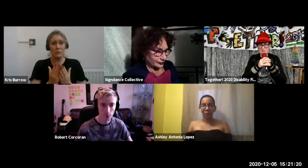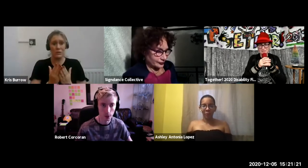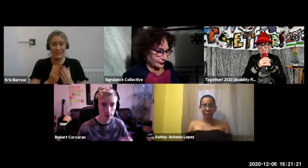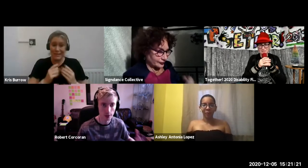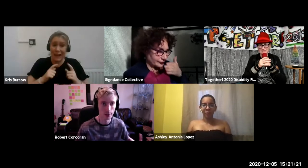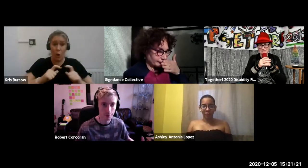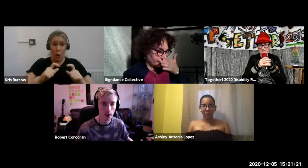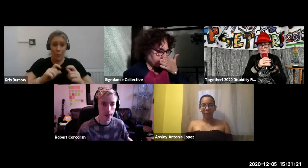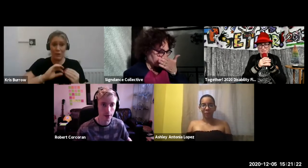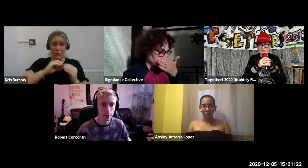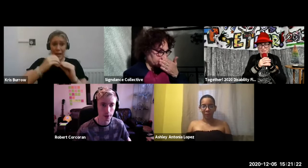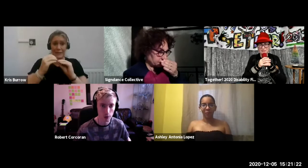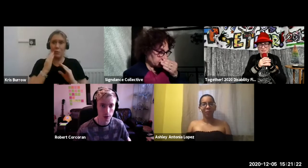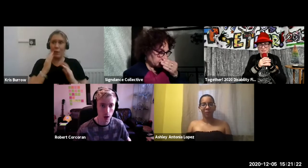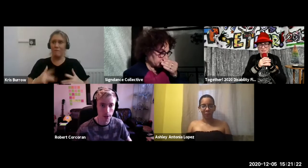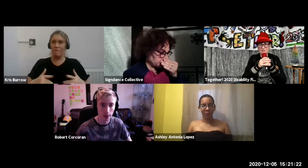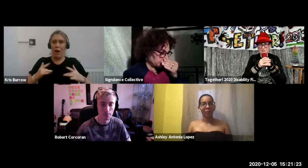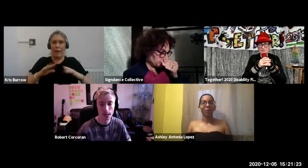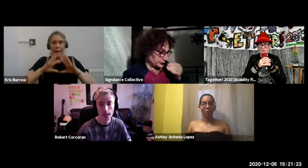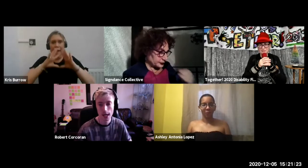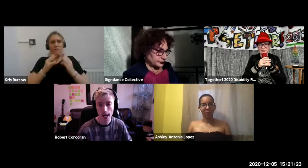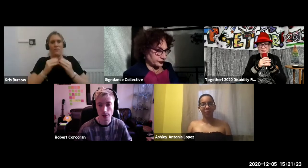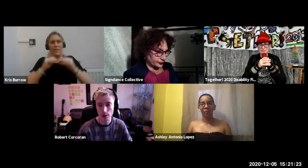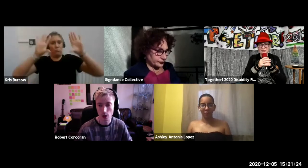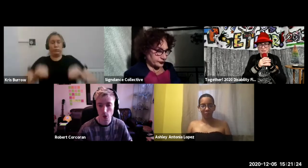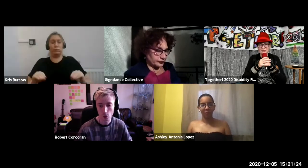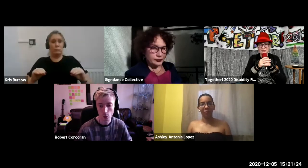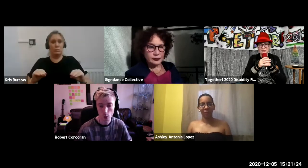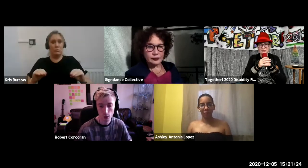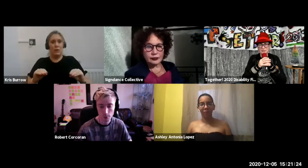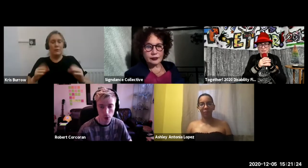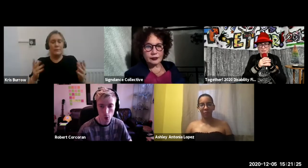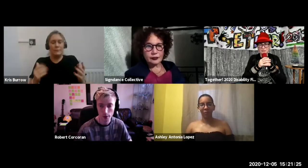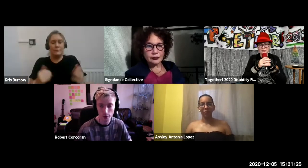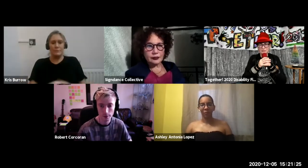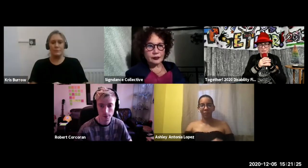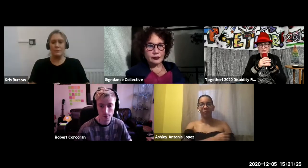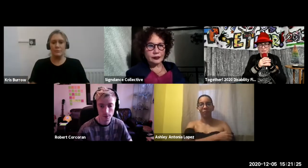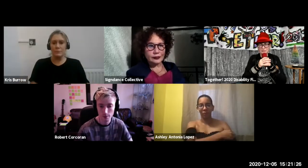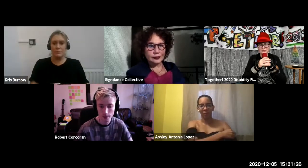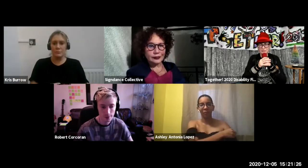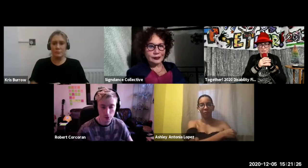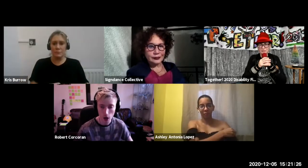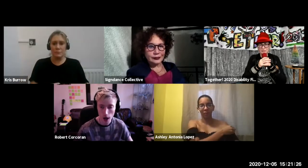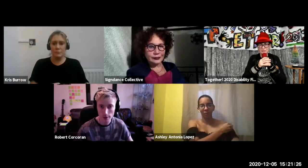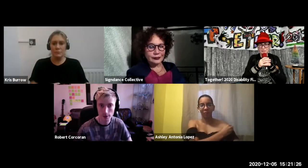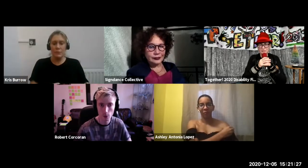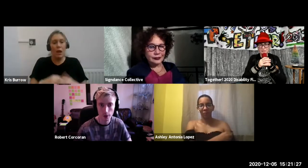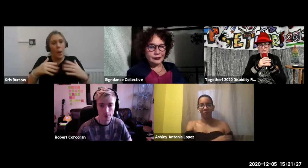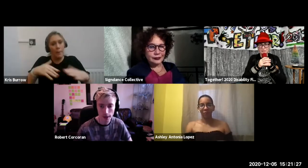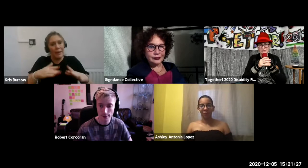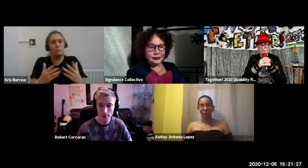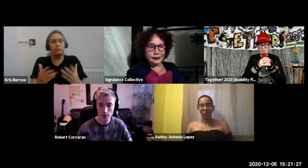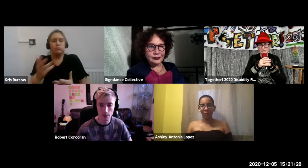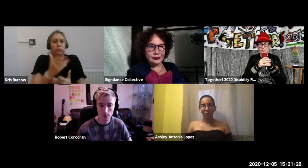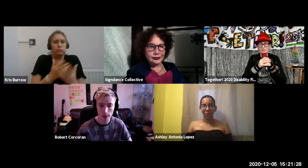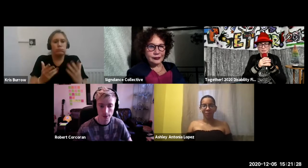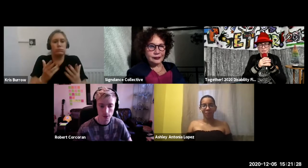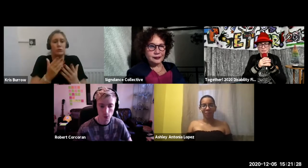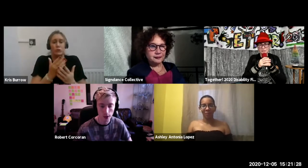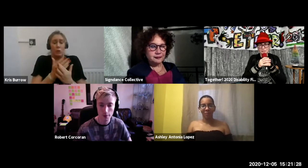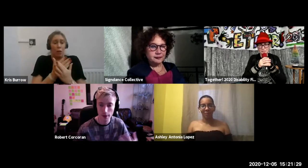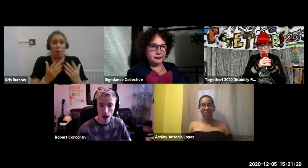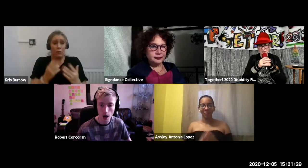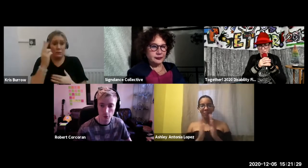period when it suddenly felt like everything was stopping. And so we spoke with several artists and we invited them to